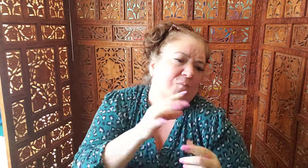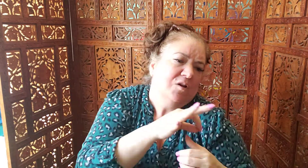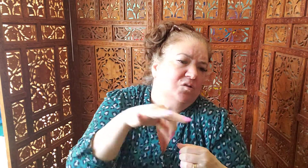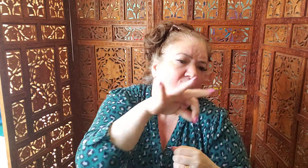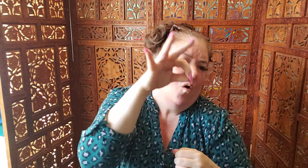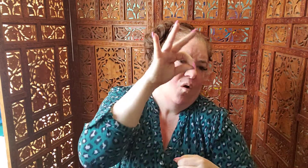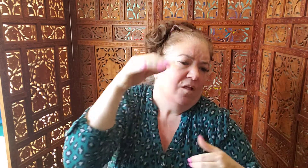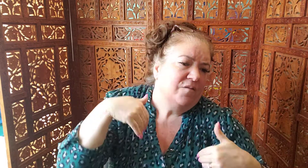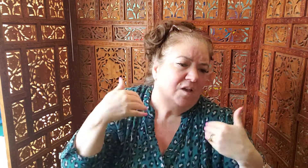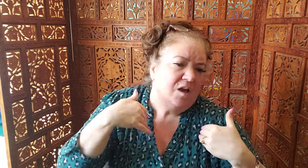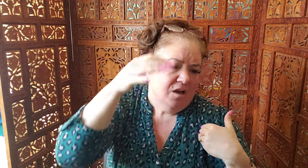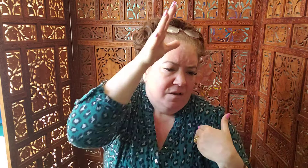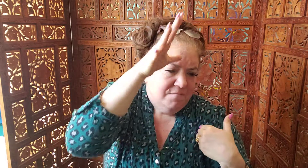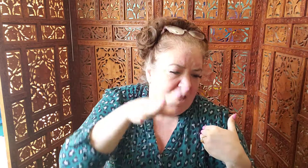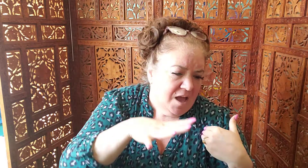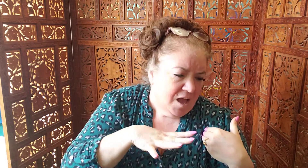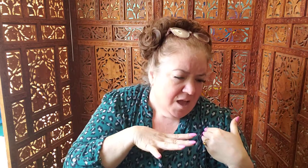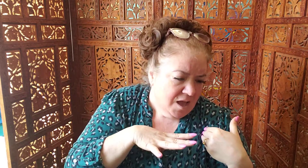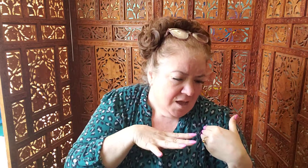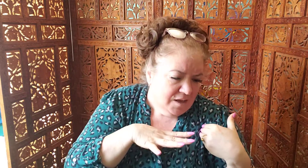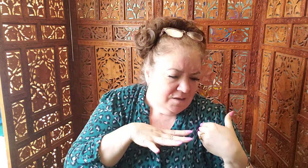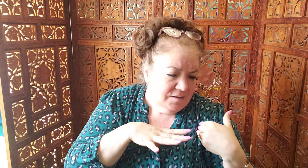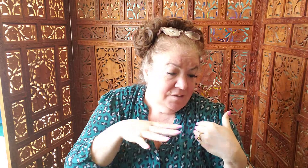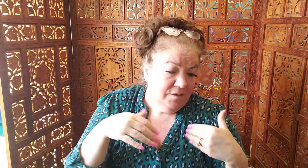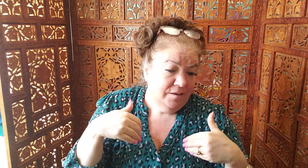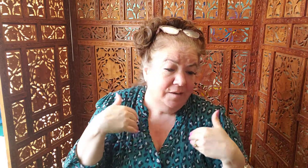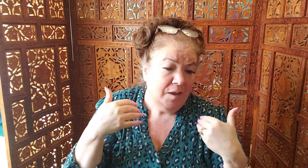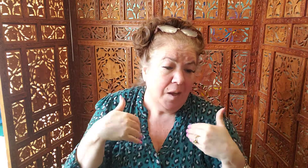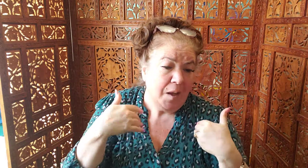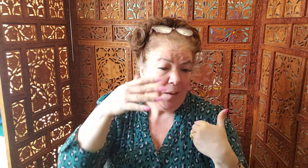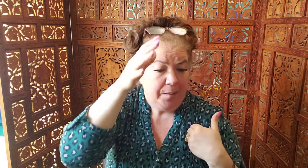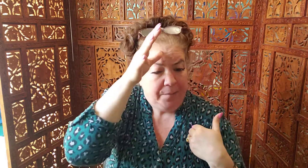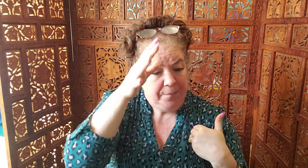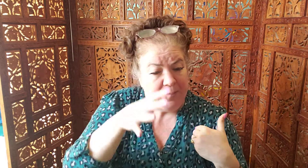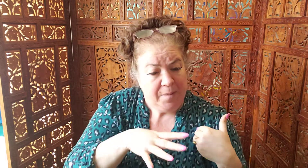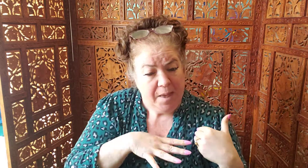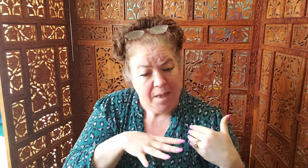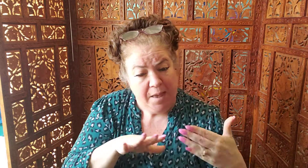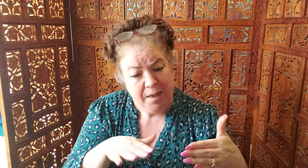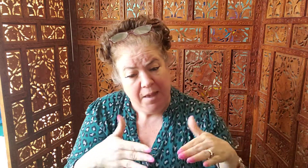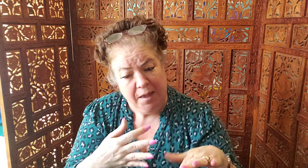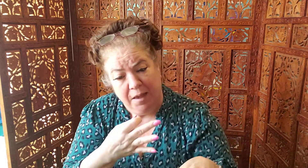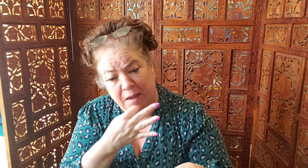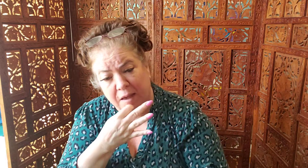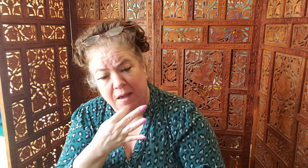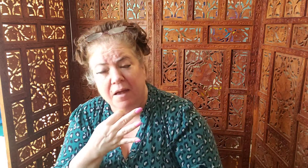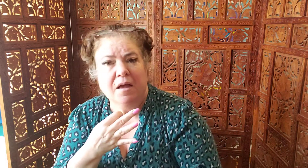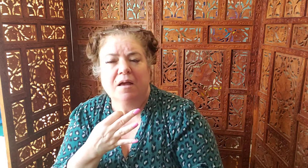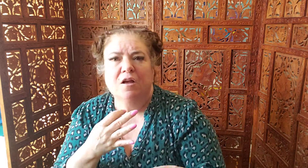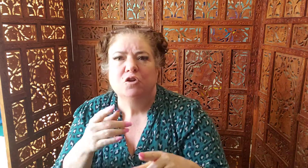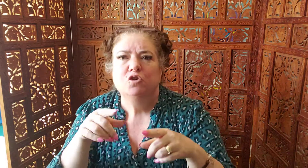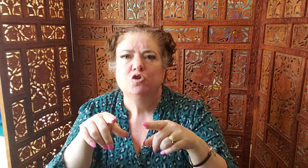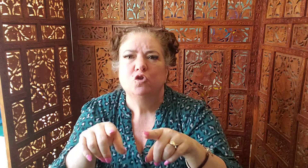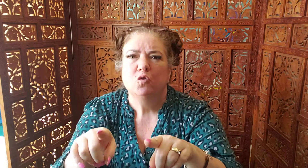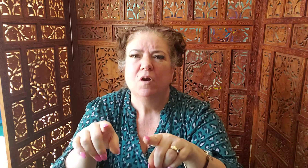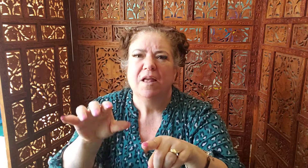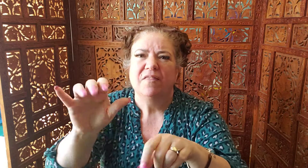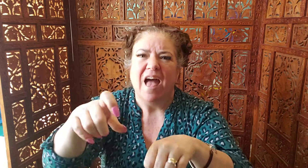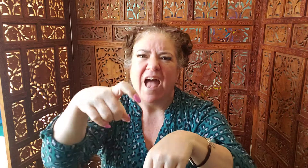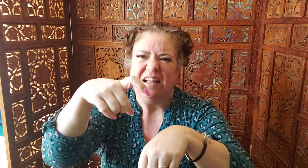man, a young man. And what happened in those days following his death is that he became a